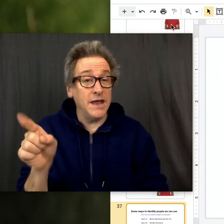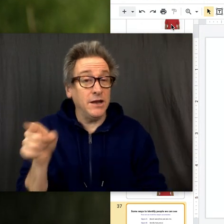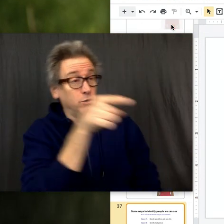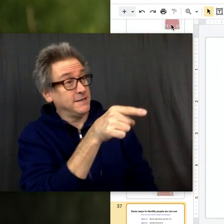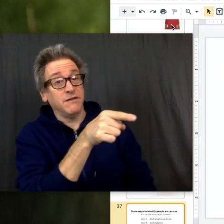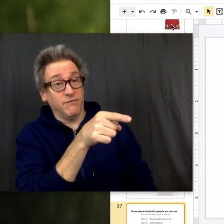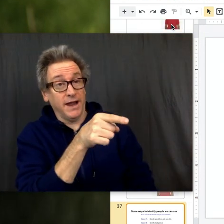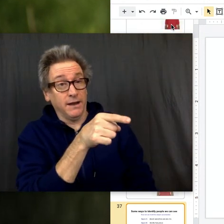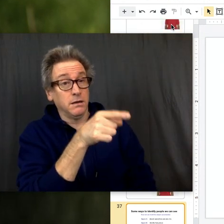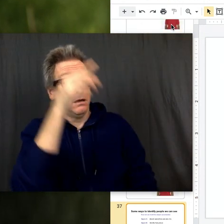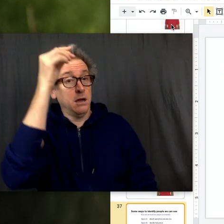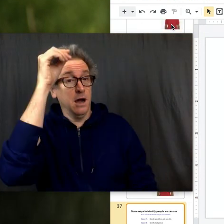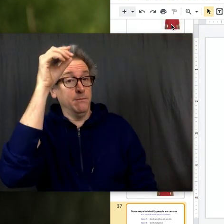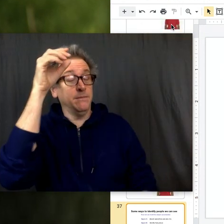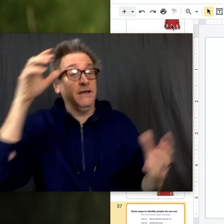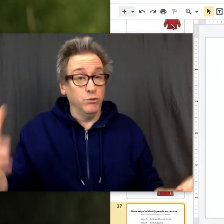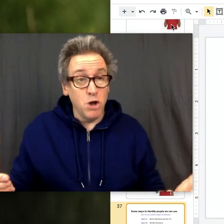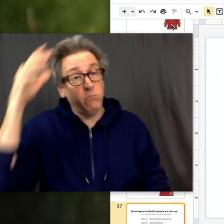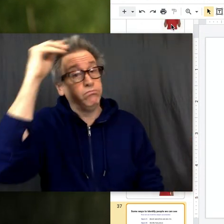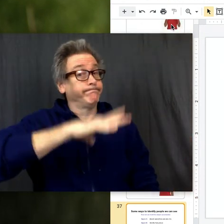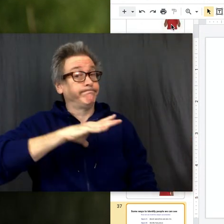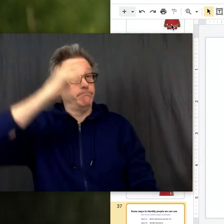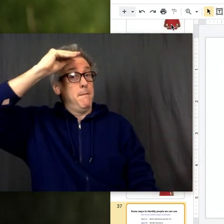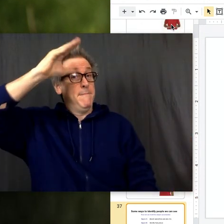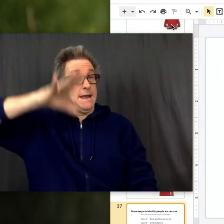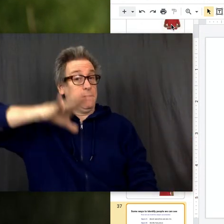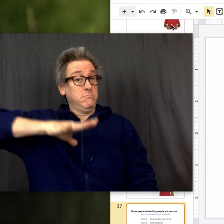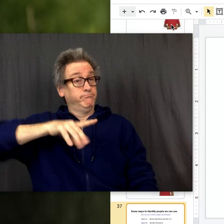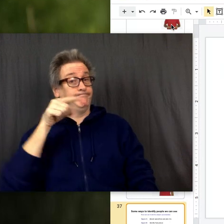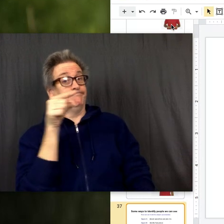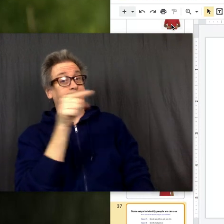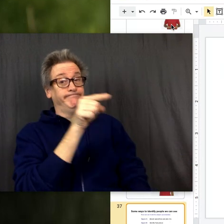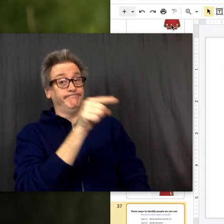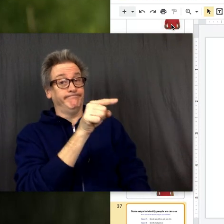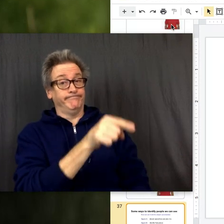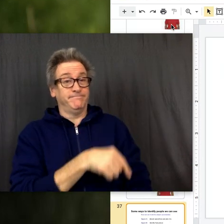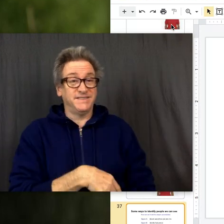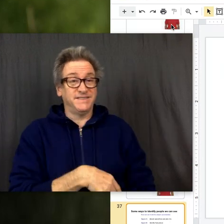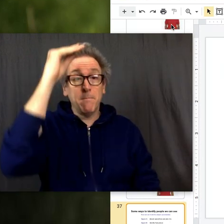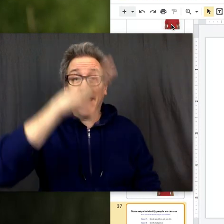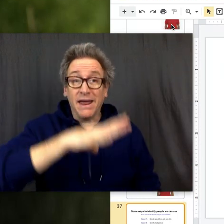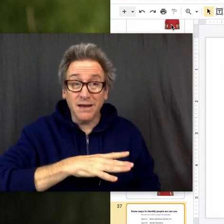And then you could identify, if you know, man